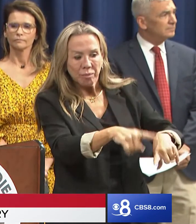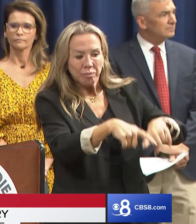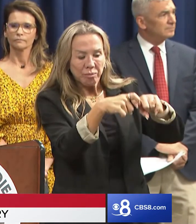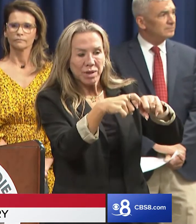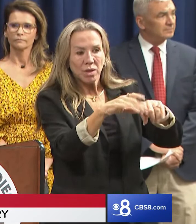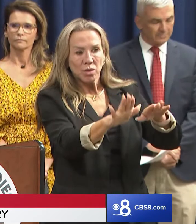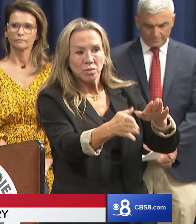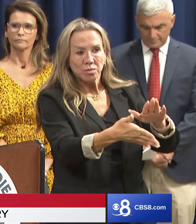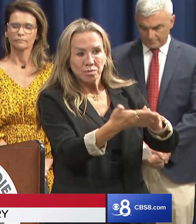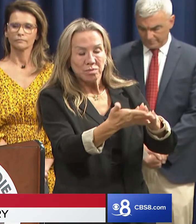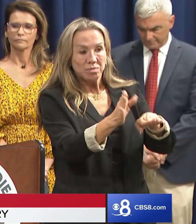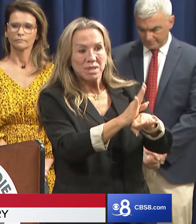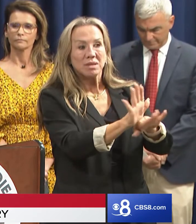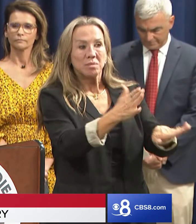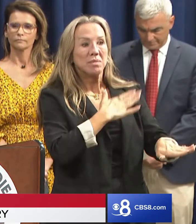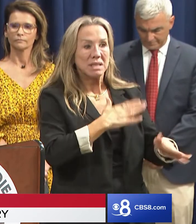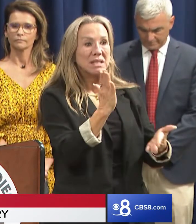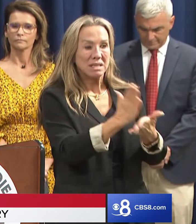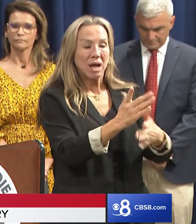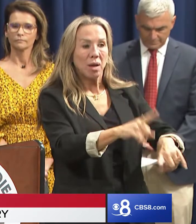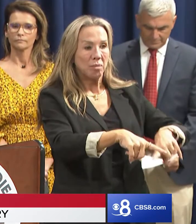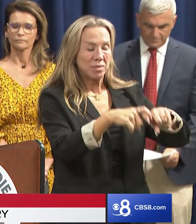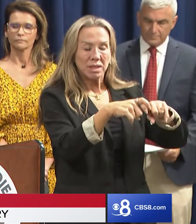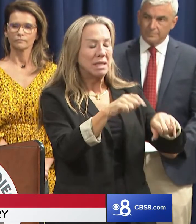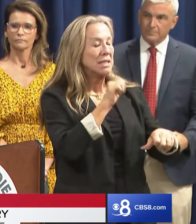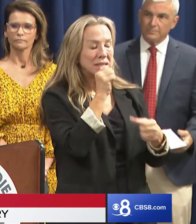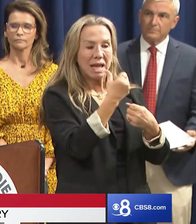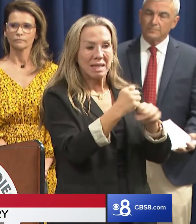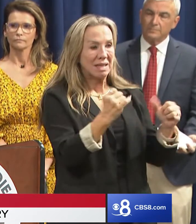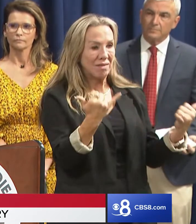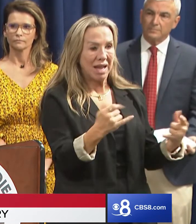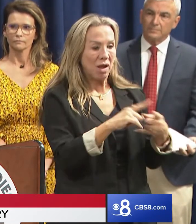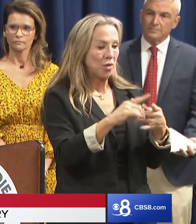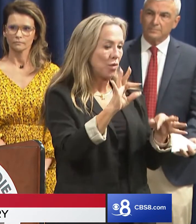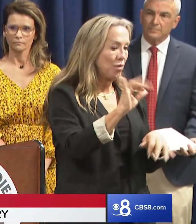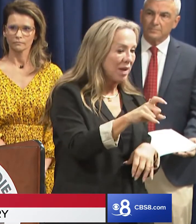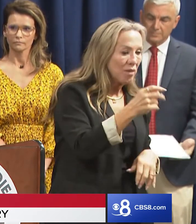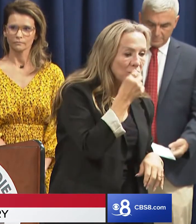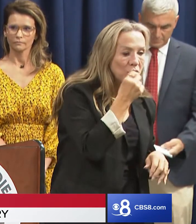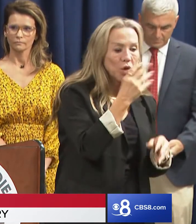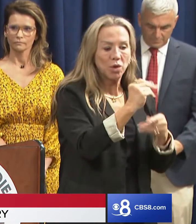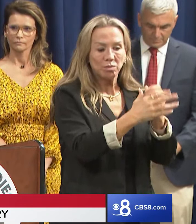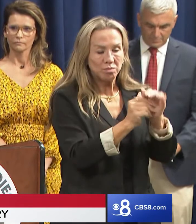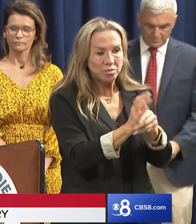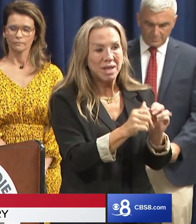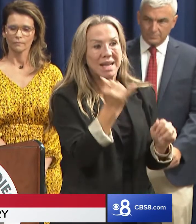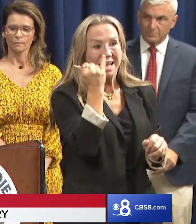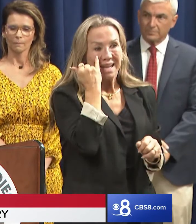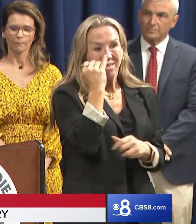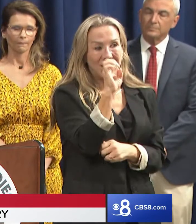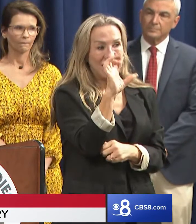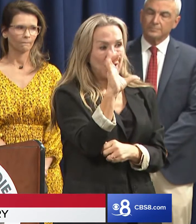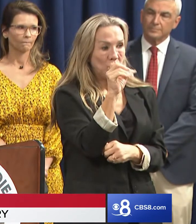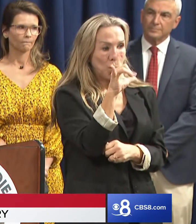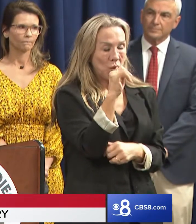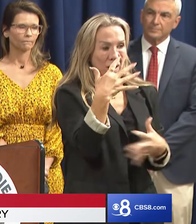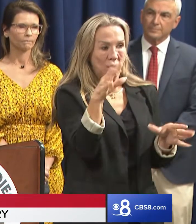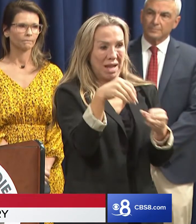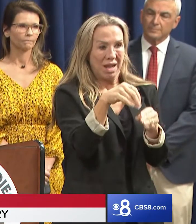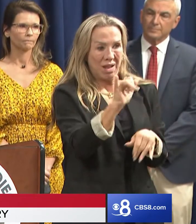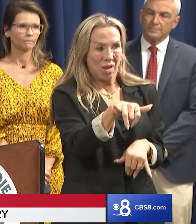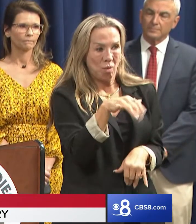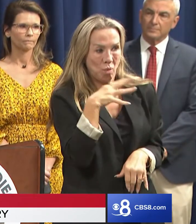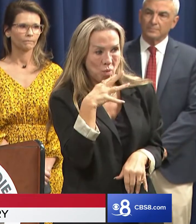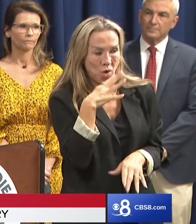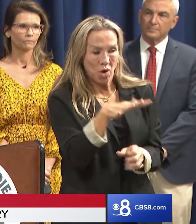so. It's unsafe to prepare food, wash dishes and hands if E. coli is contaminated in the water.